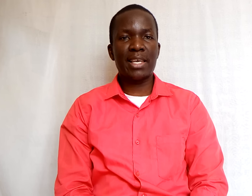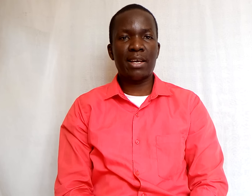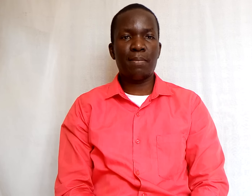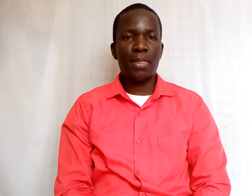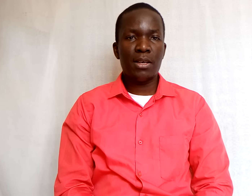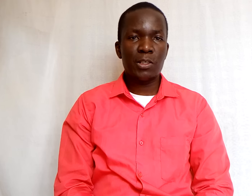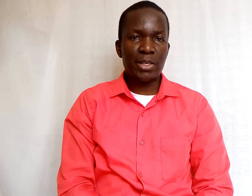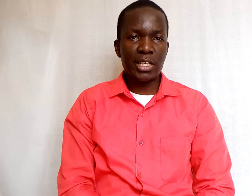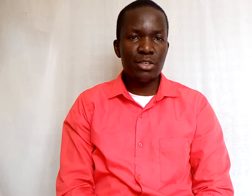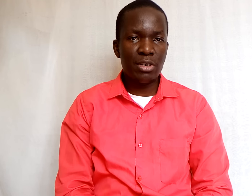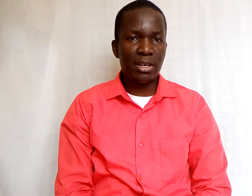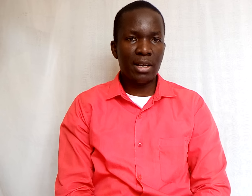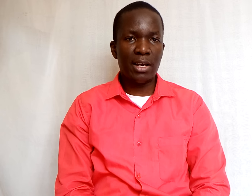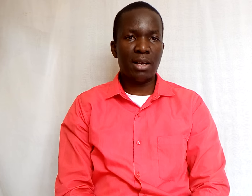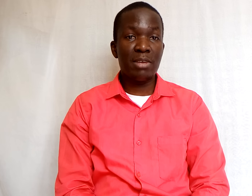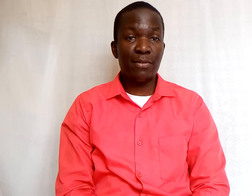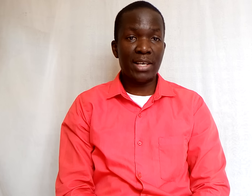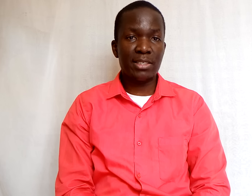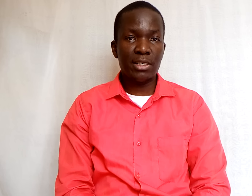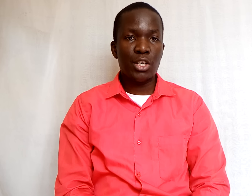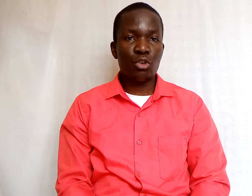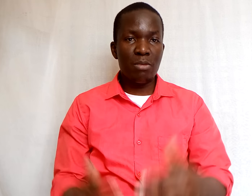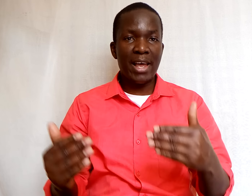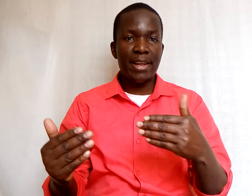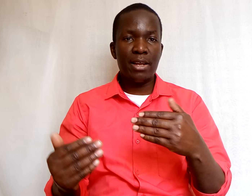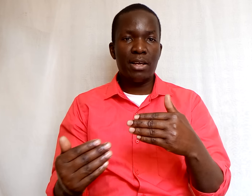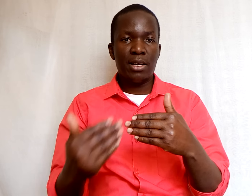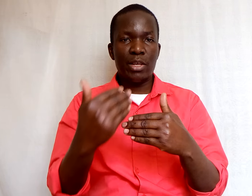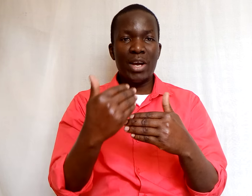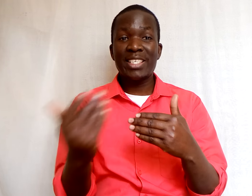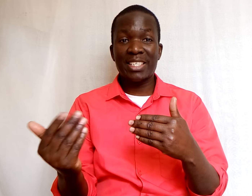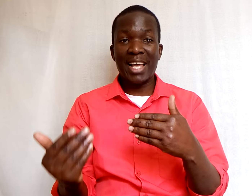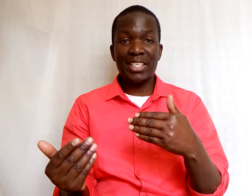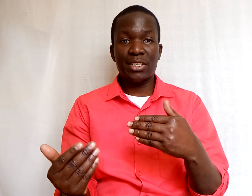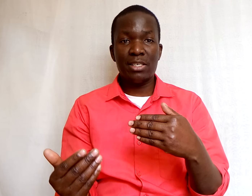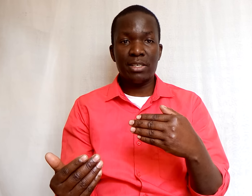Kenya, especially during breakfast. So bread, the way it's sliced,